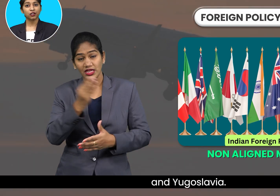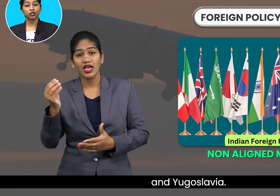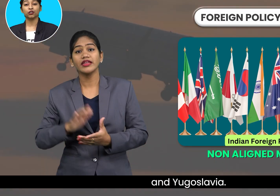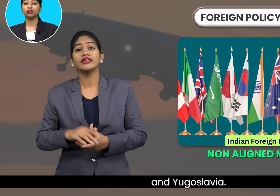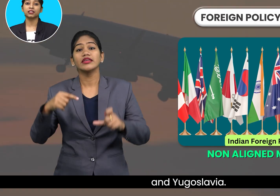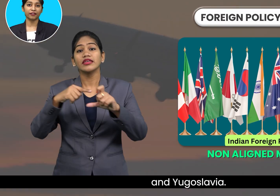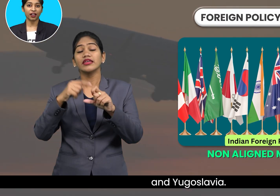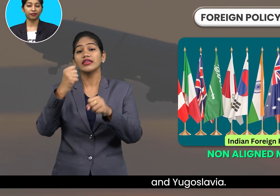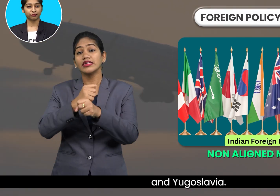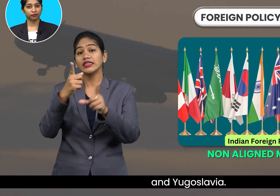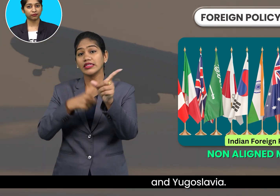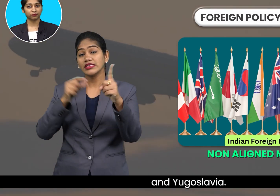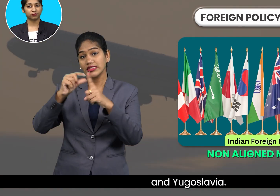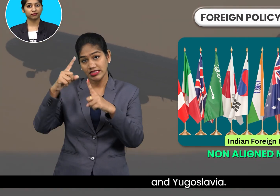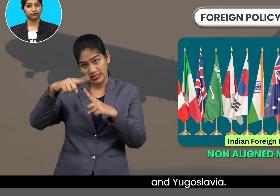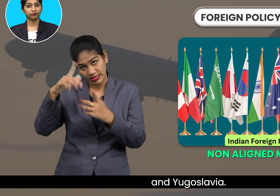and Yugoslavia.